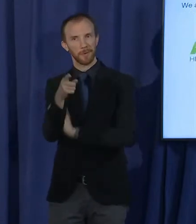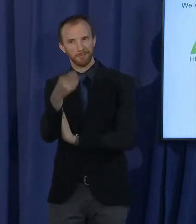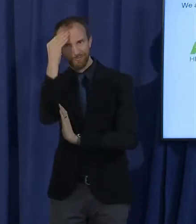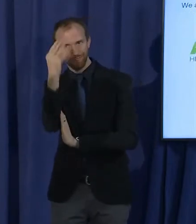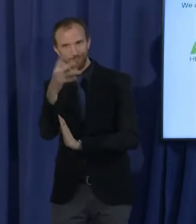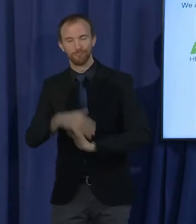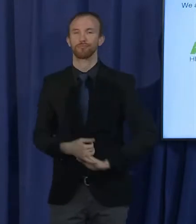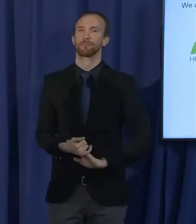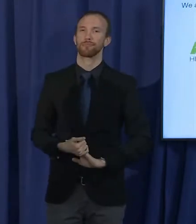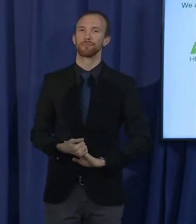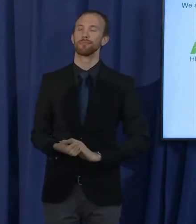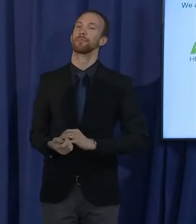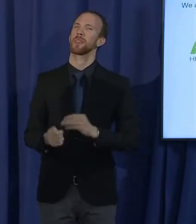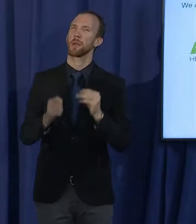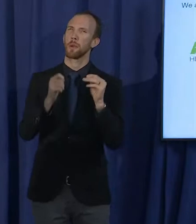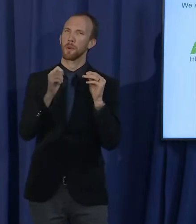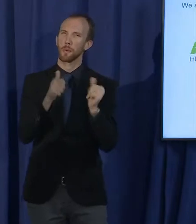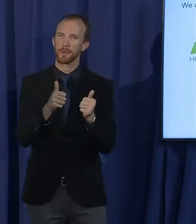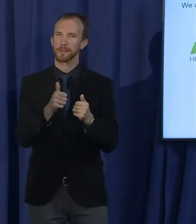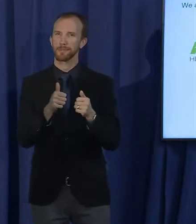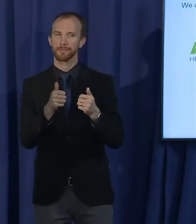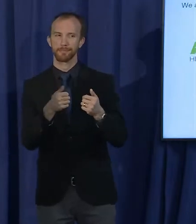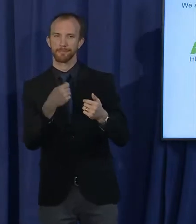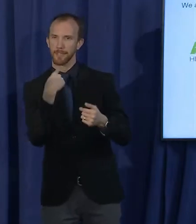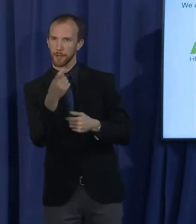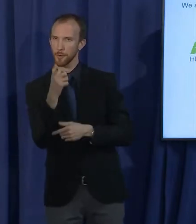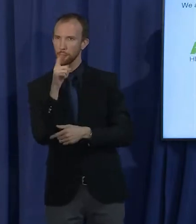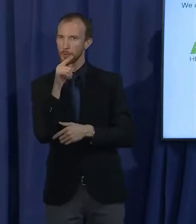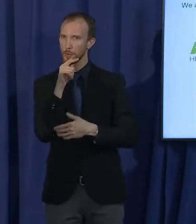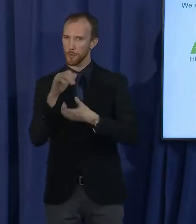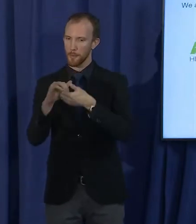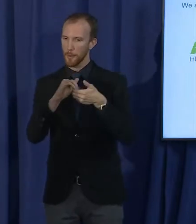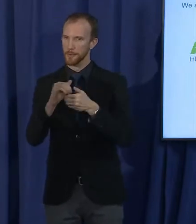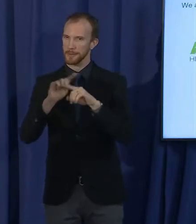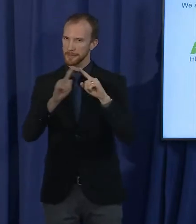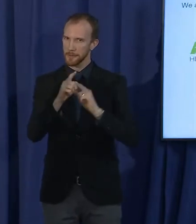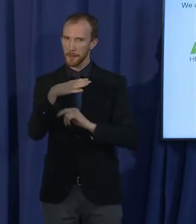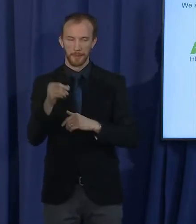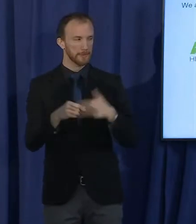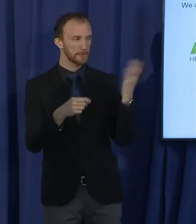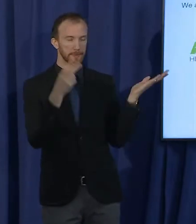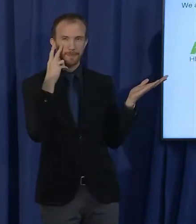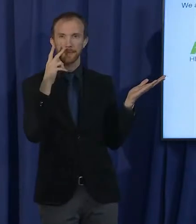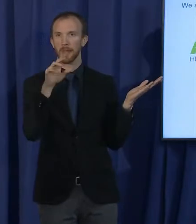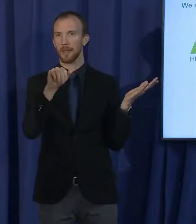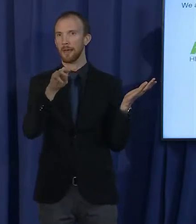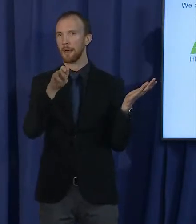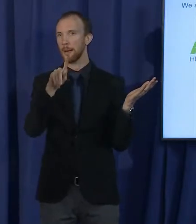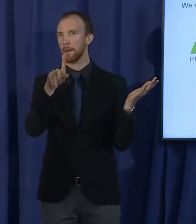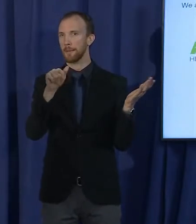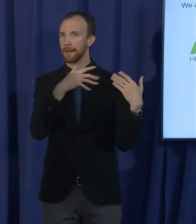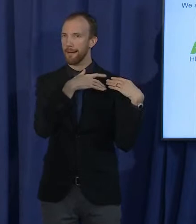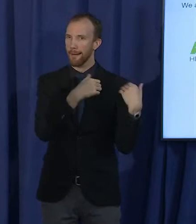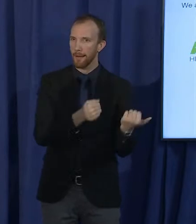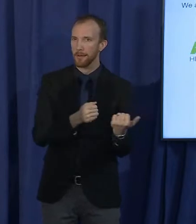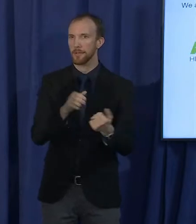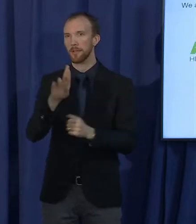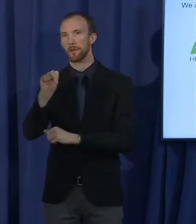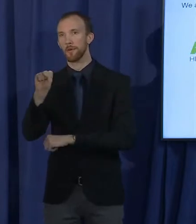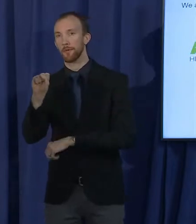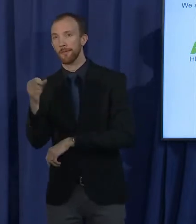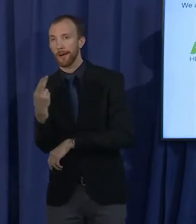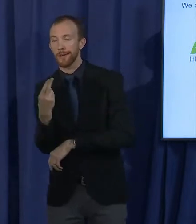To just quickly touch on the partners here. The initial partners for this include the Amita Health System, the Rush Health System, the